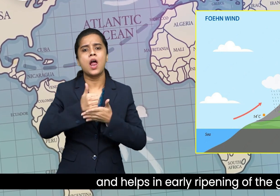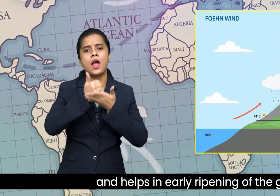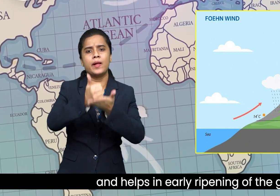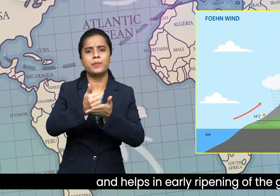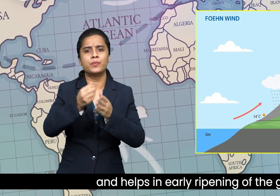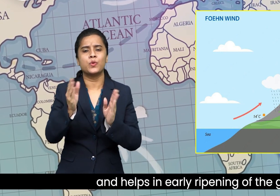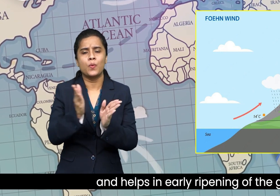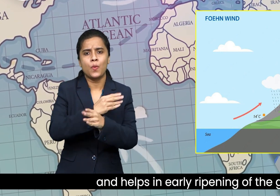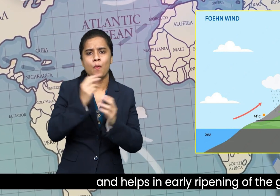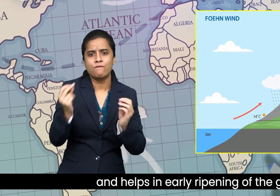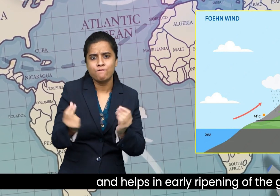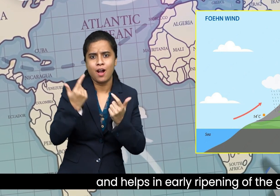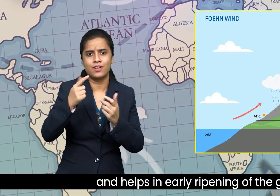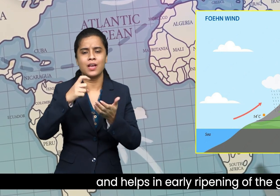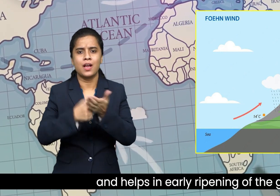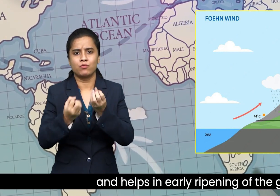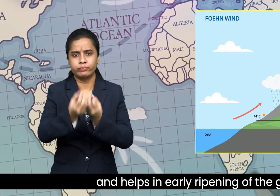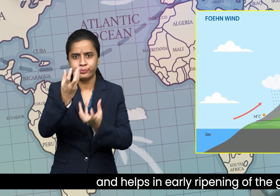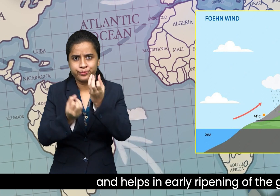grapes.